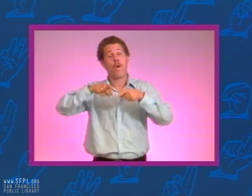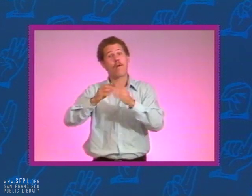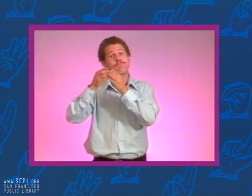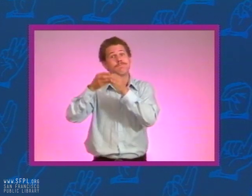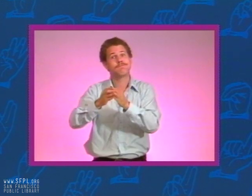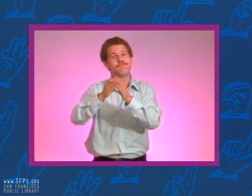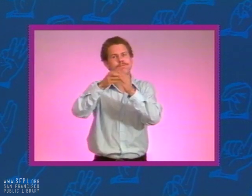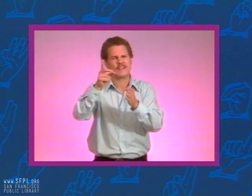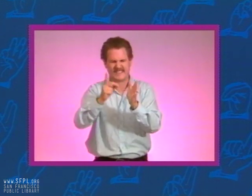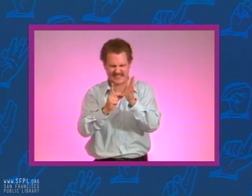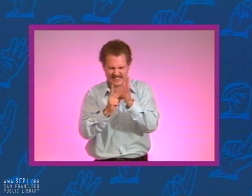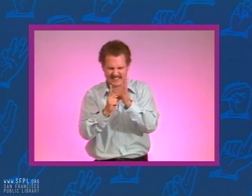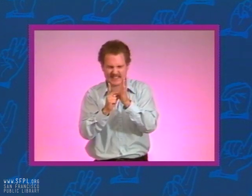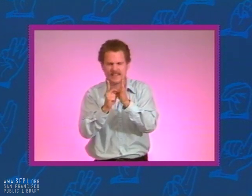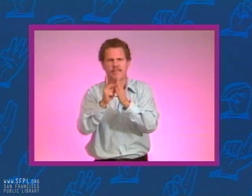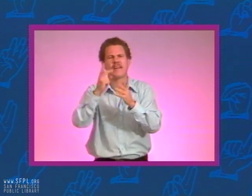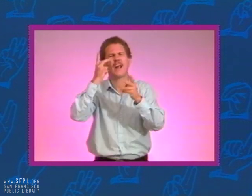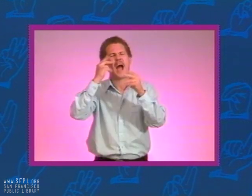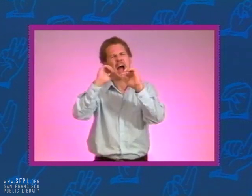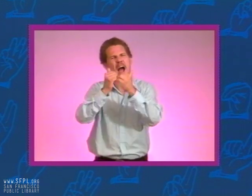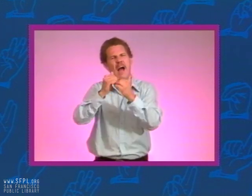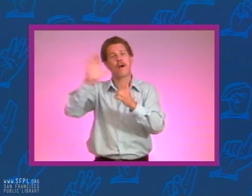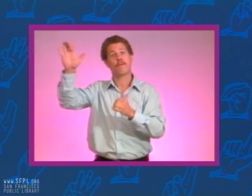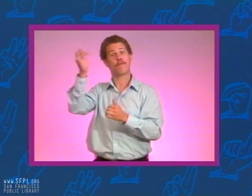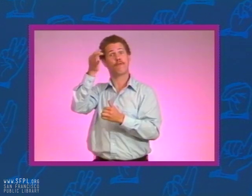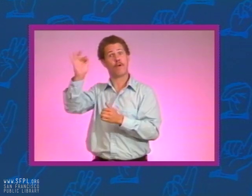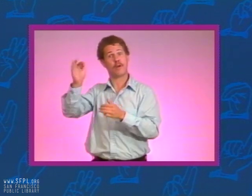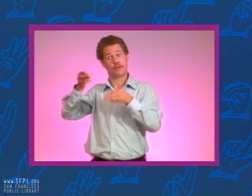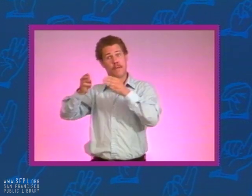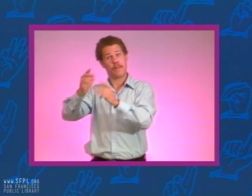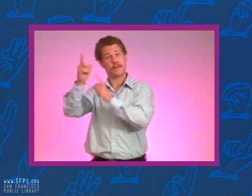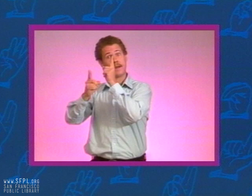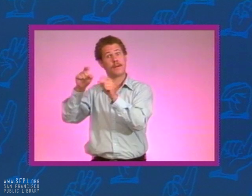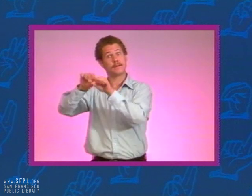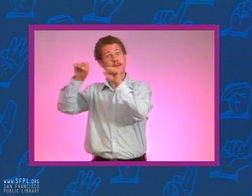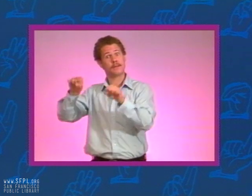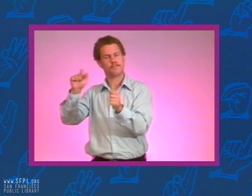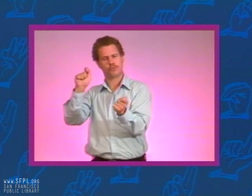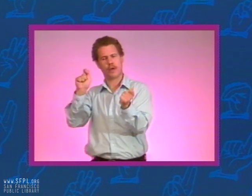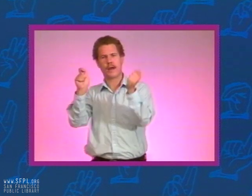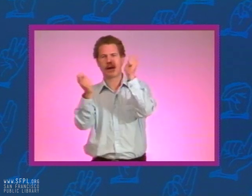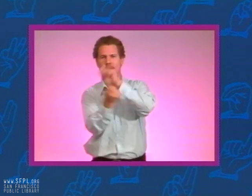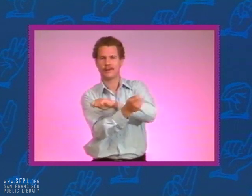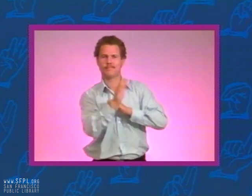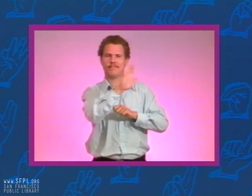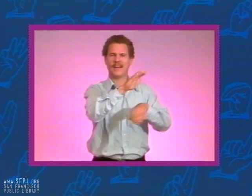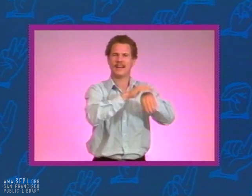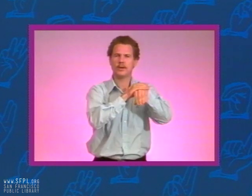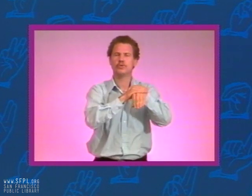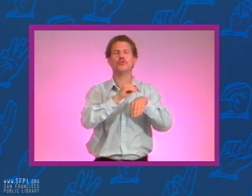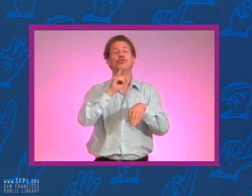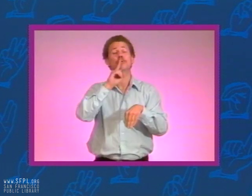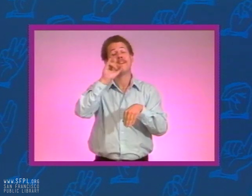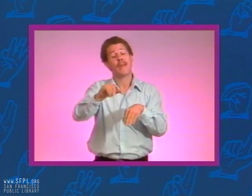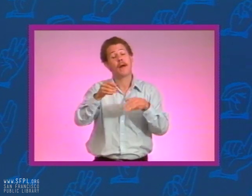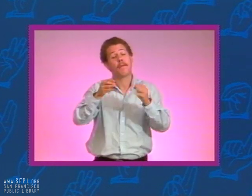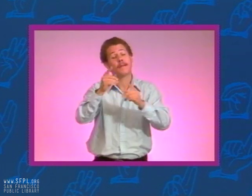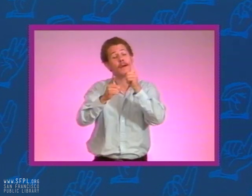new sign system. They adapted the French system to the English language by assigning French signs to English